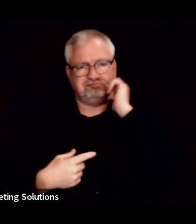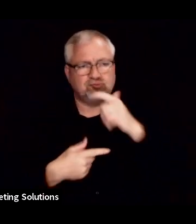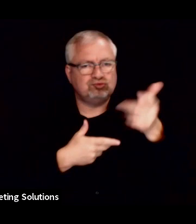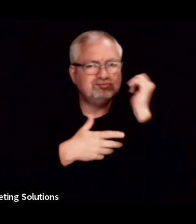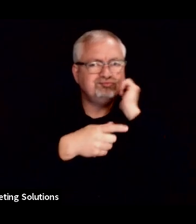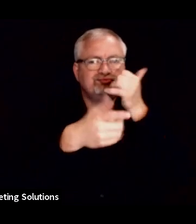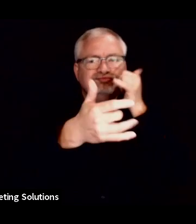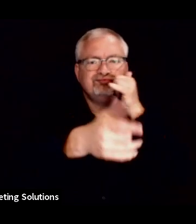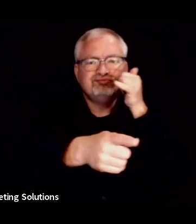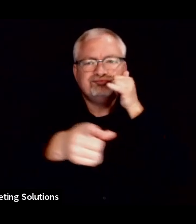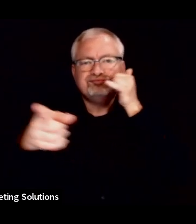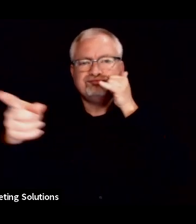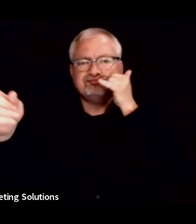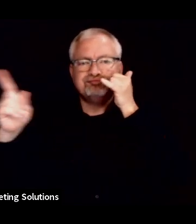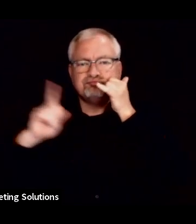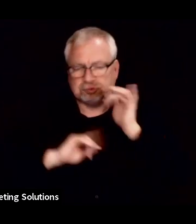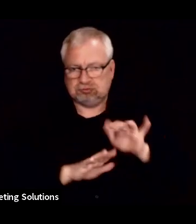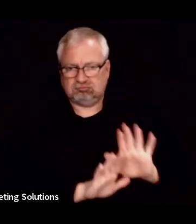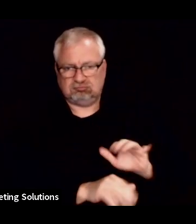Thank you.